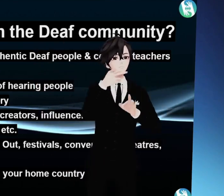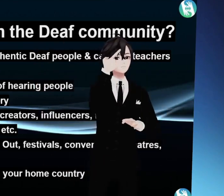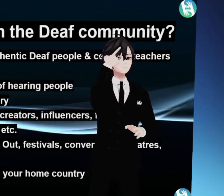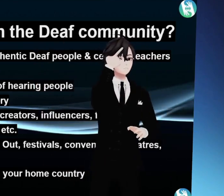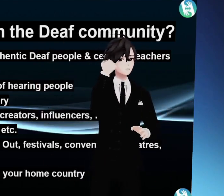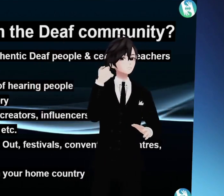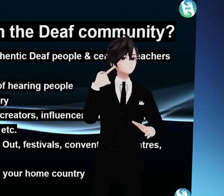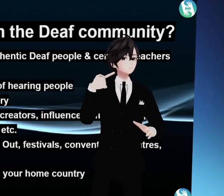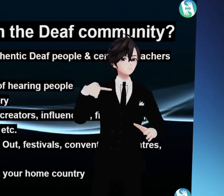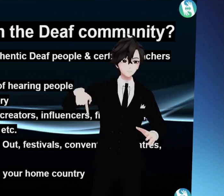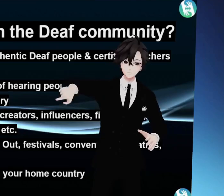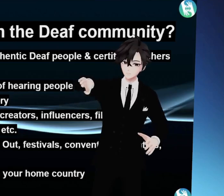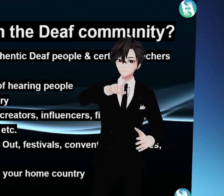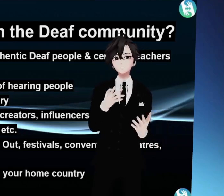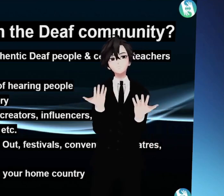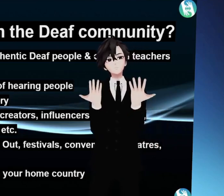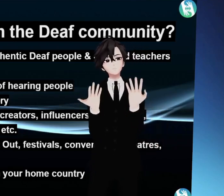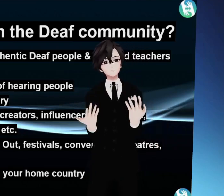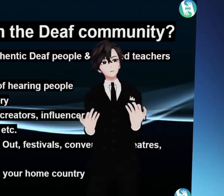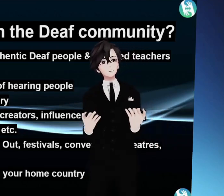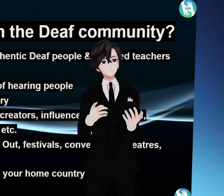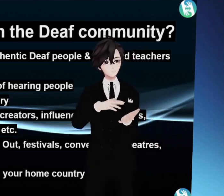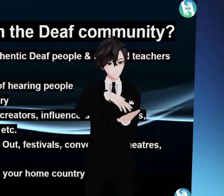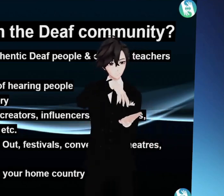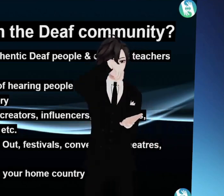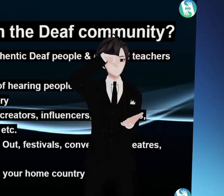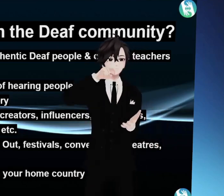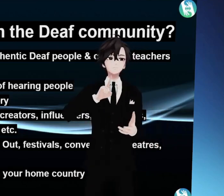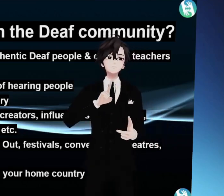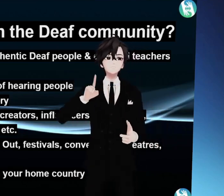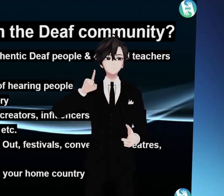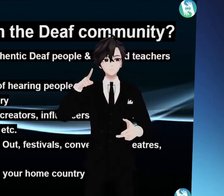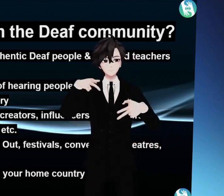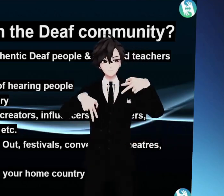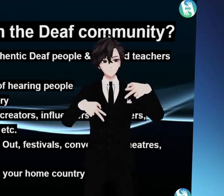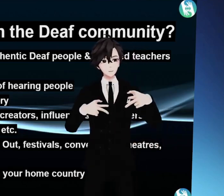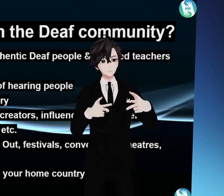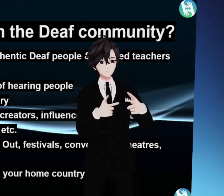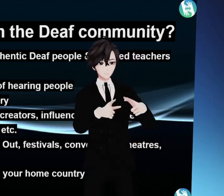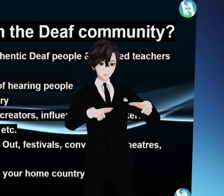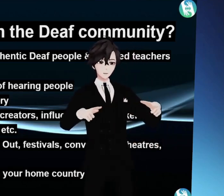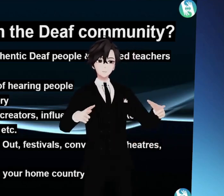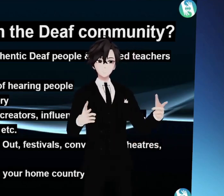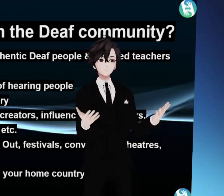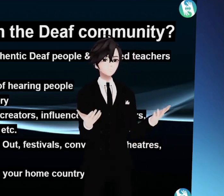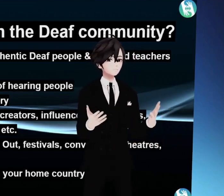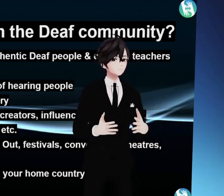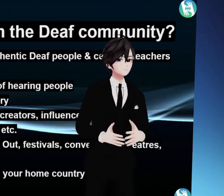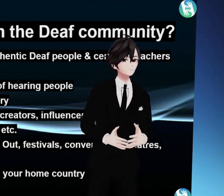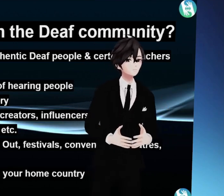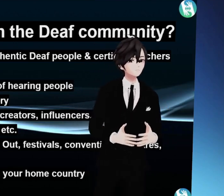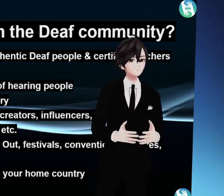This is very important because you want to learn the deaf people's language.